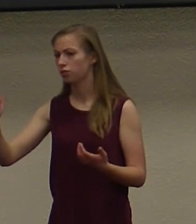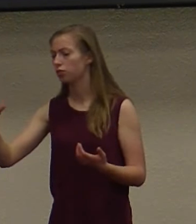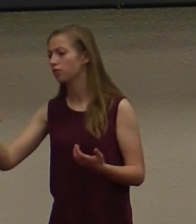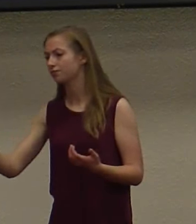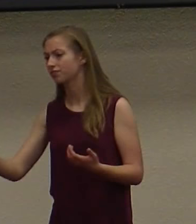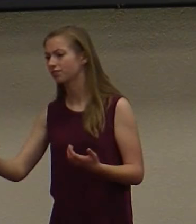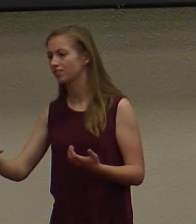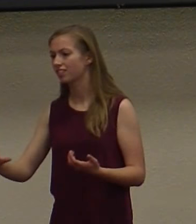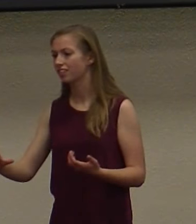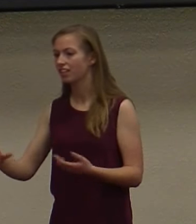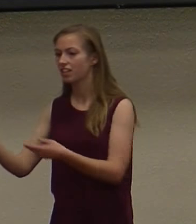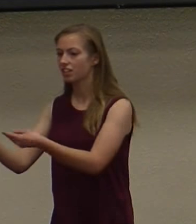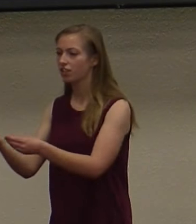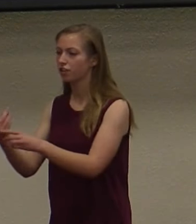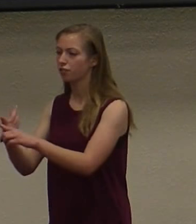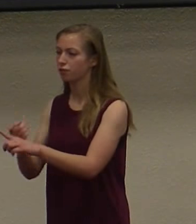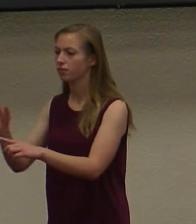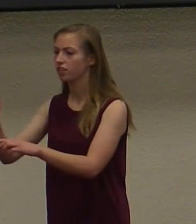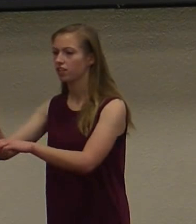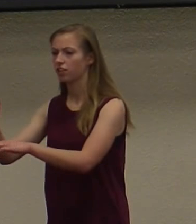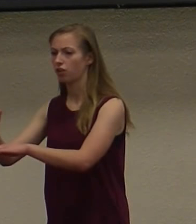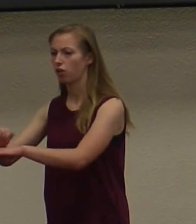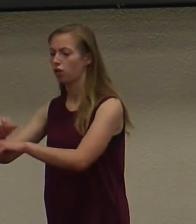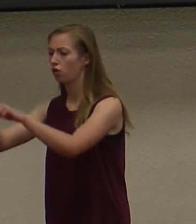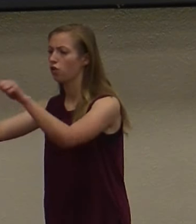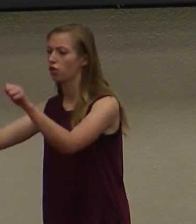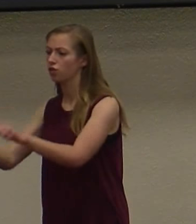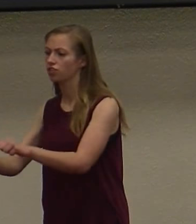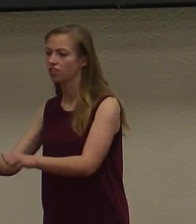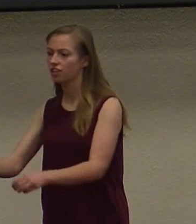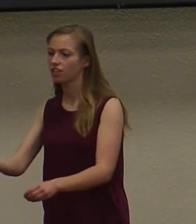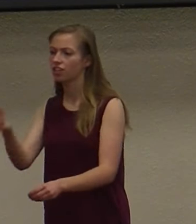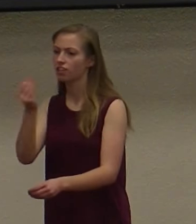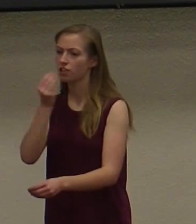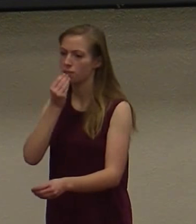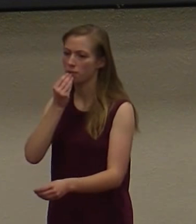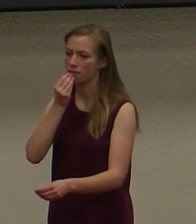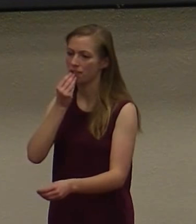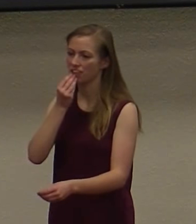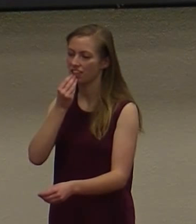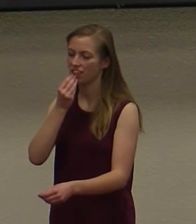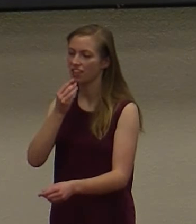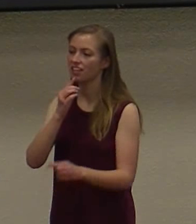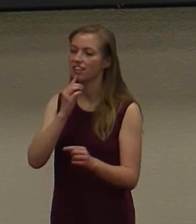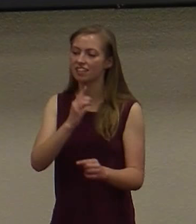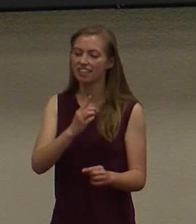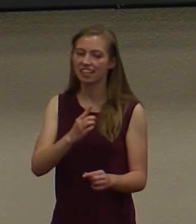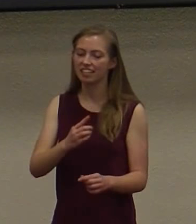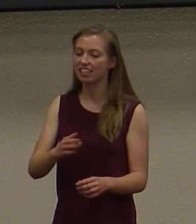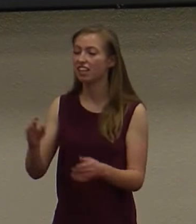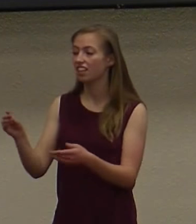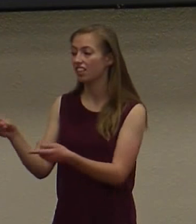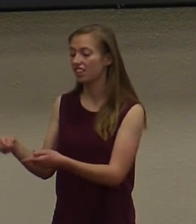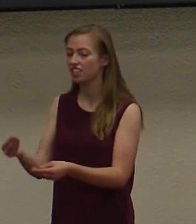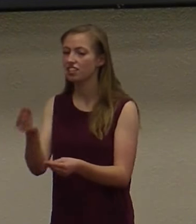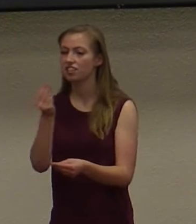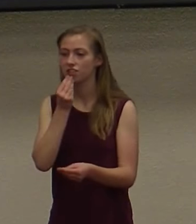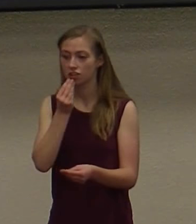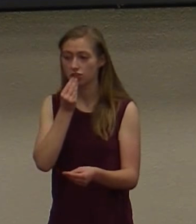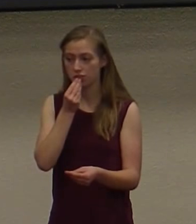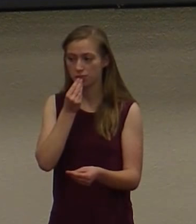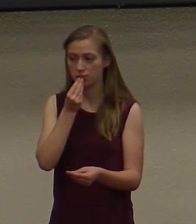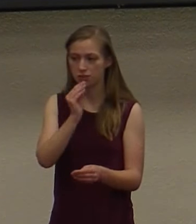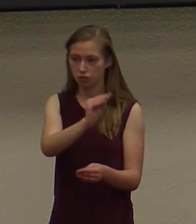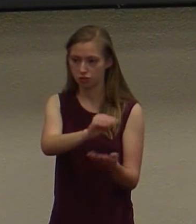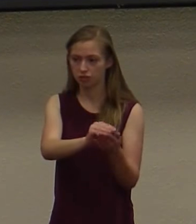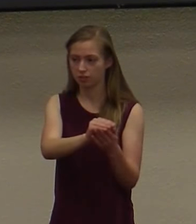tongs from the altar, and he touched my mouth with it, and said, Behold, this has touched your lips. Your iniquity